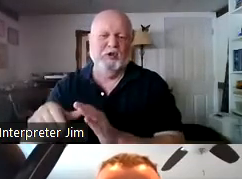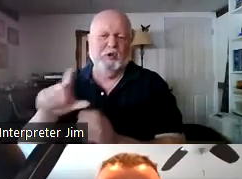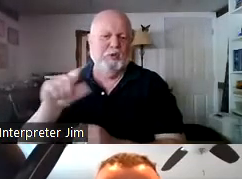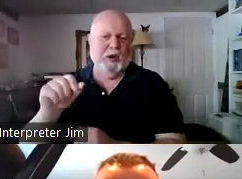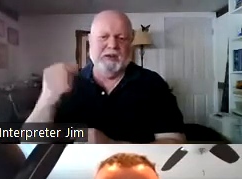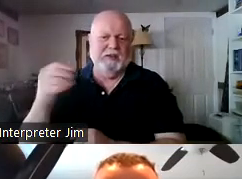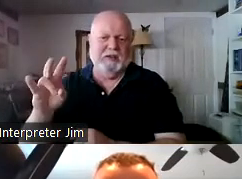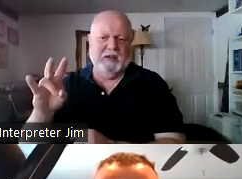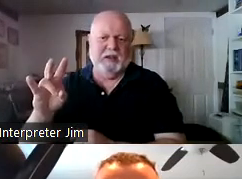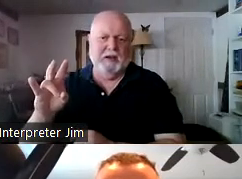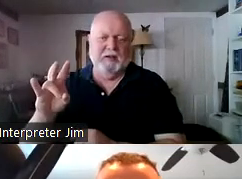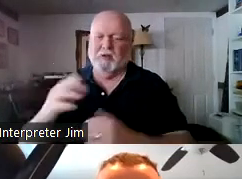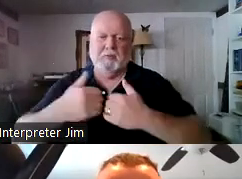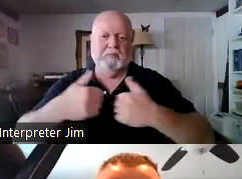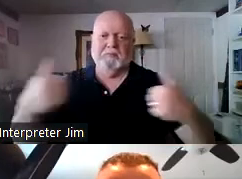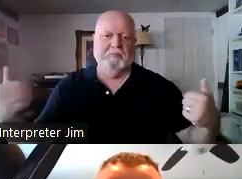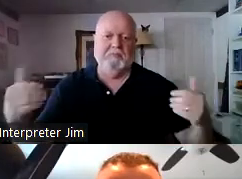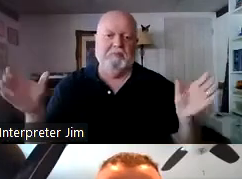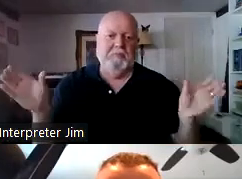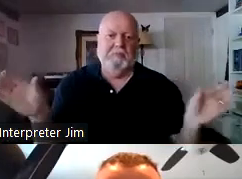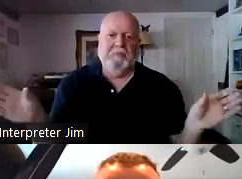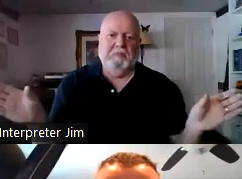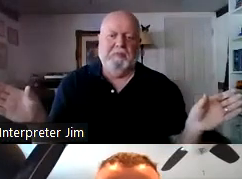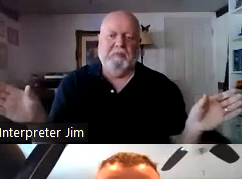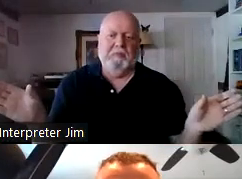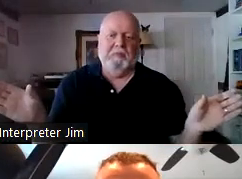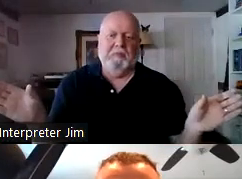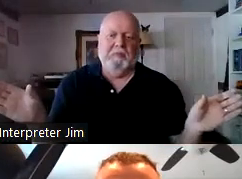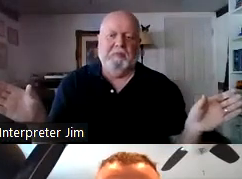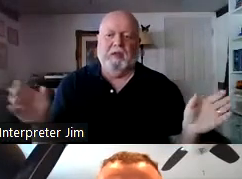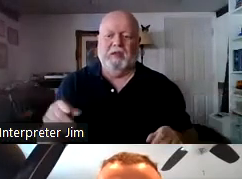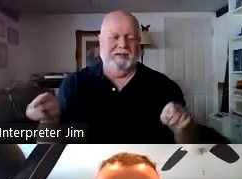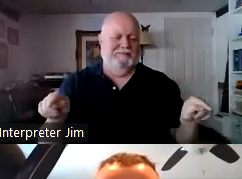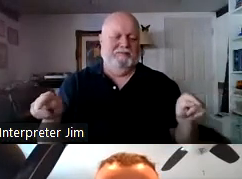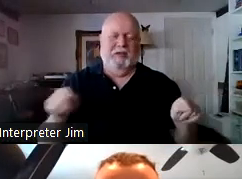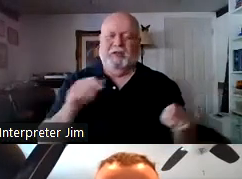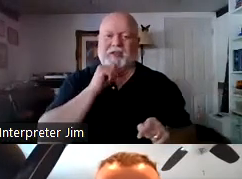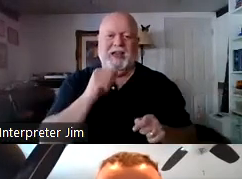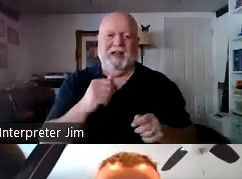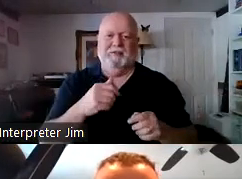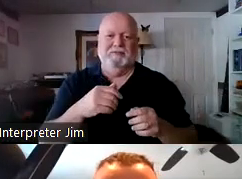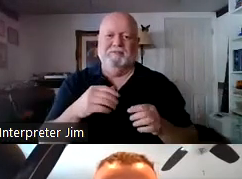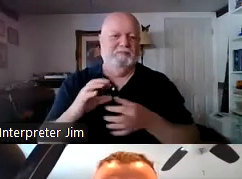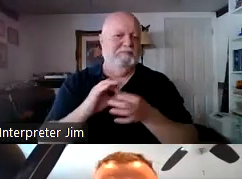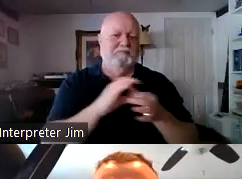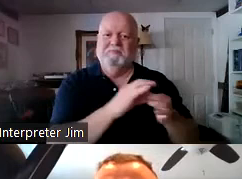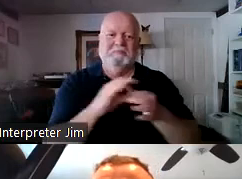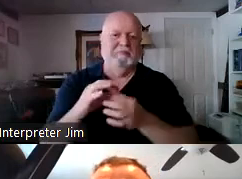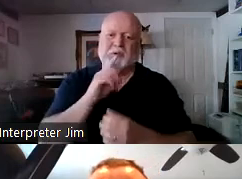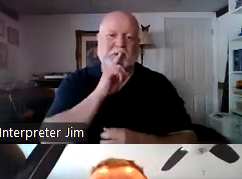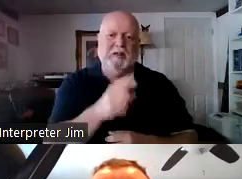I can't give a good answer to that because they weren't close enough to tell you, you know, one way or the other.